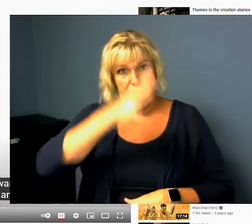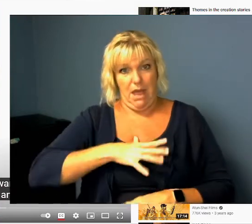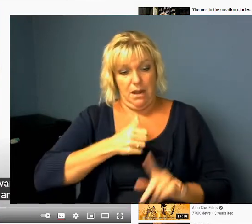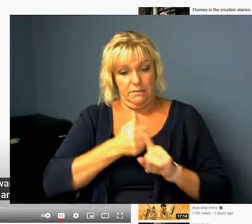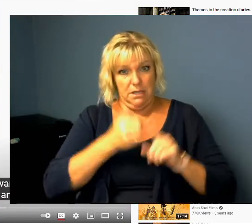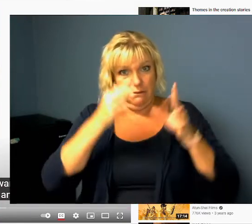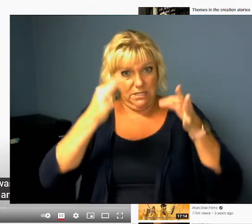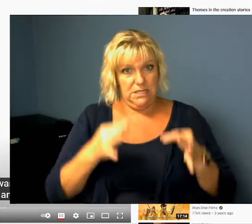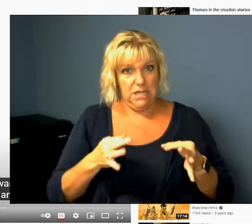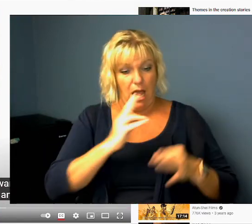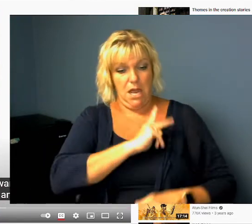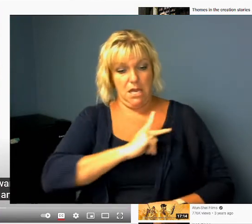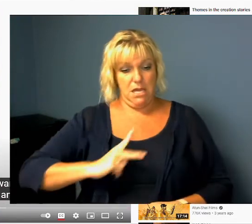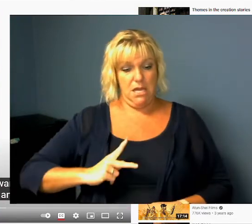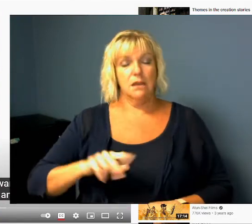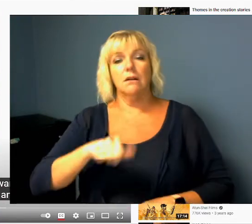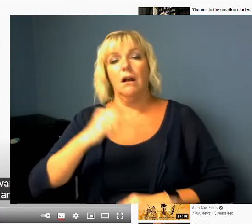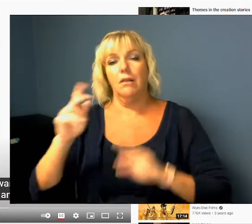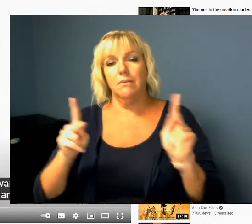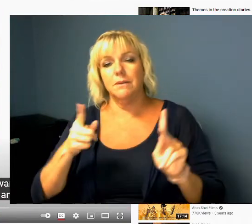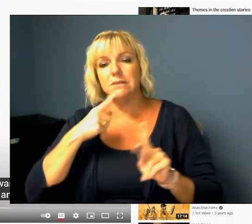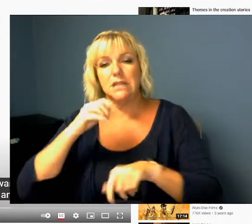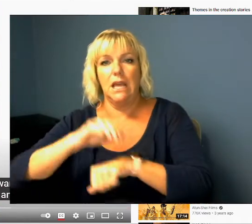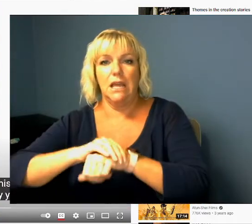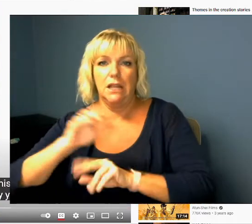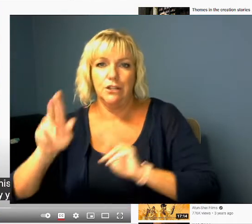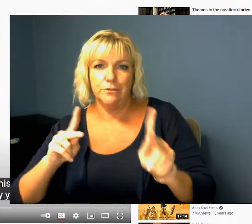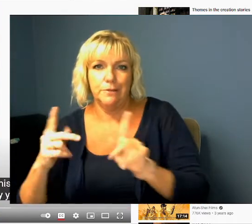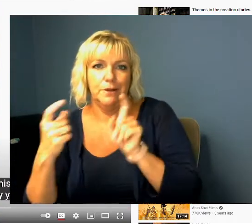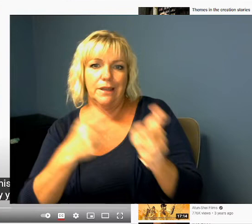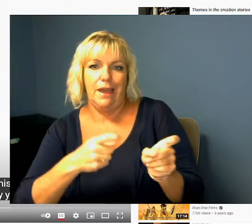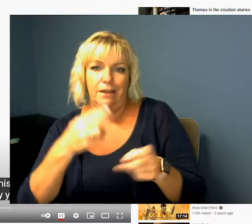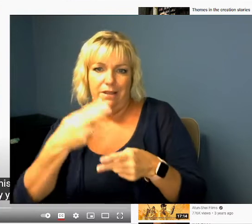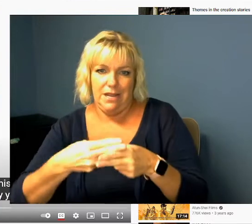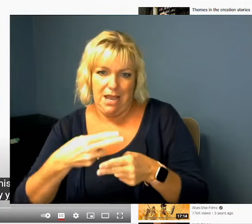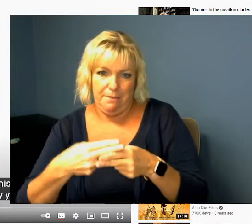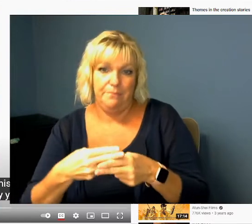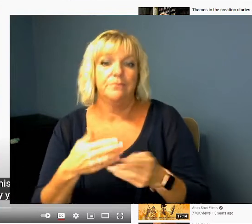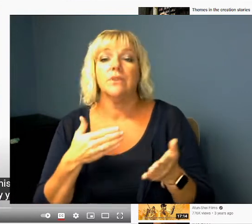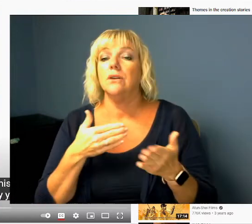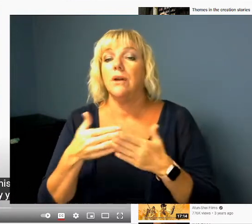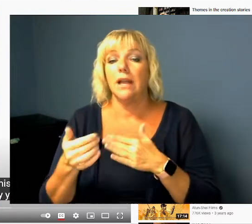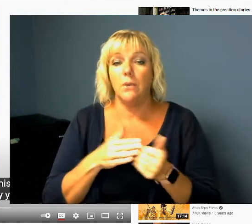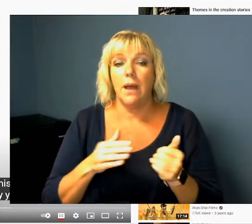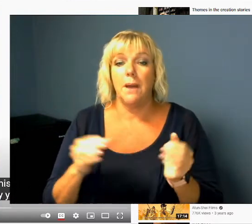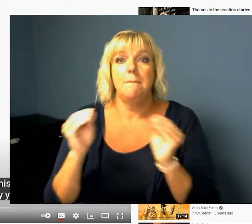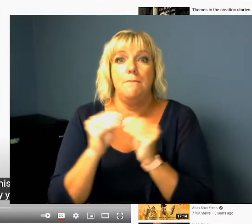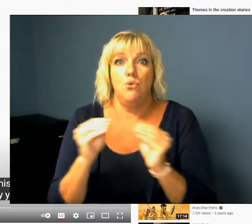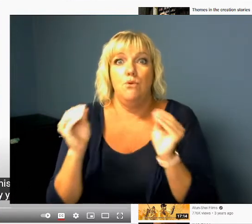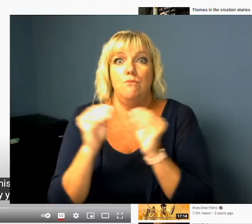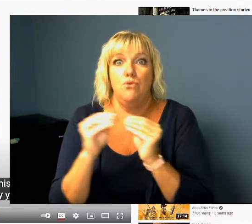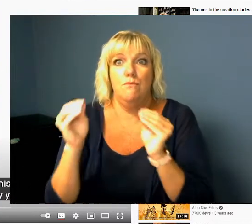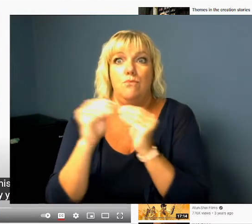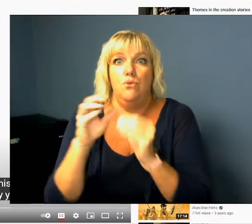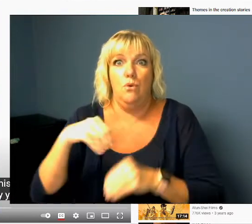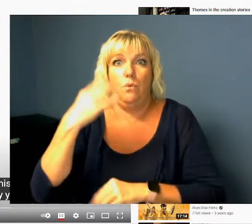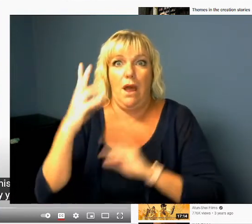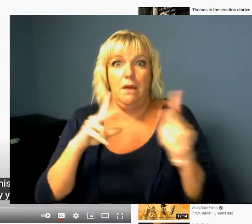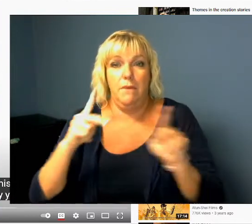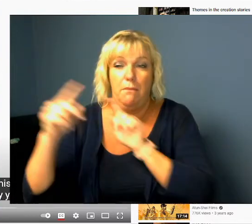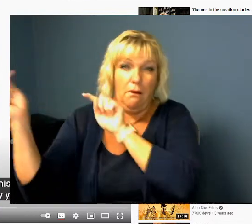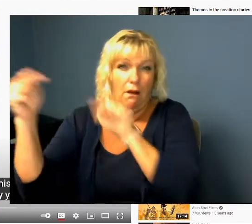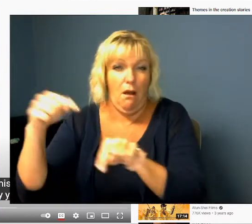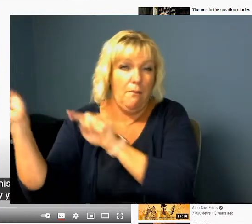But ultimately, the war itself is called King Philip's War. And so as more and more English colonists are moving